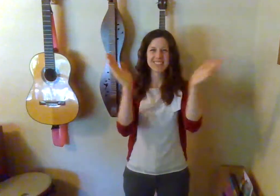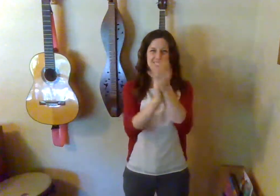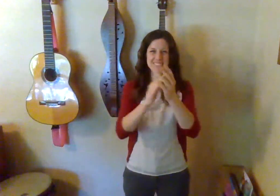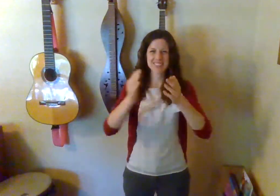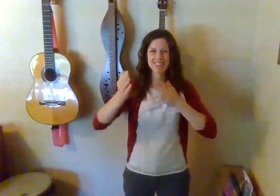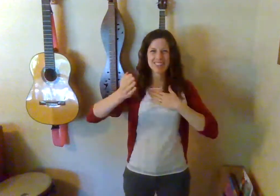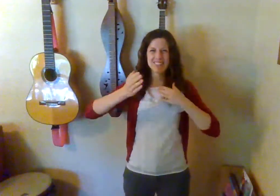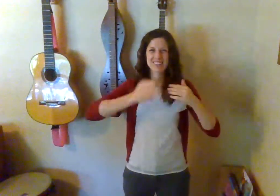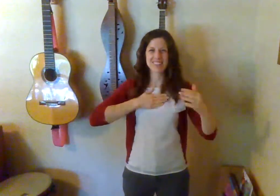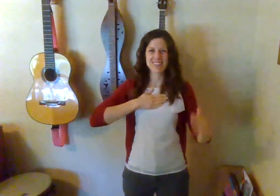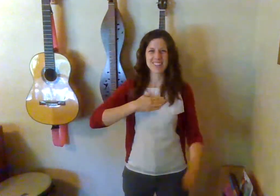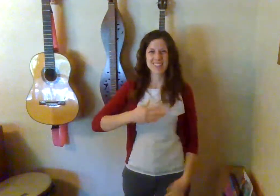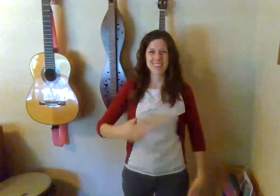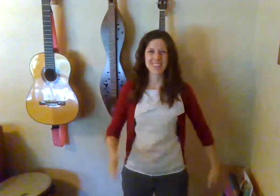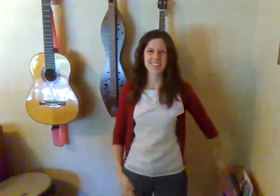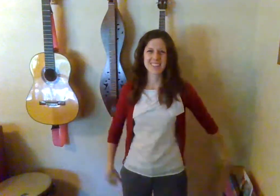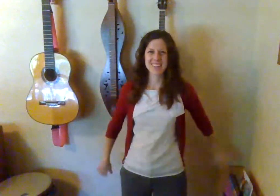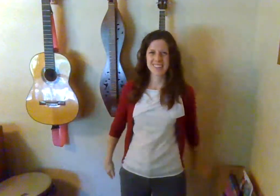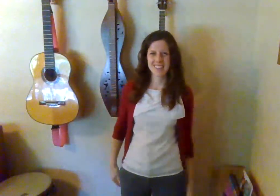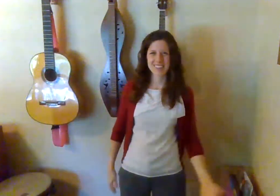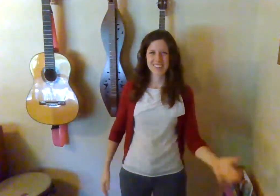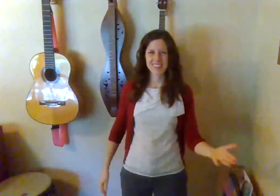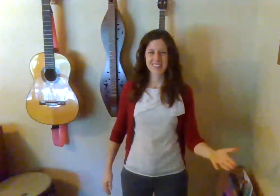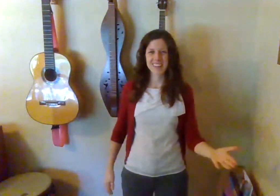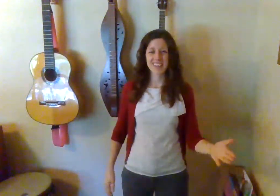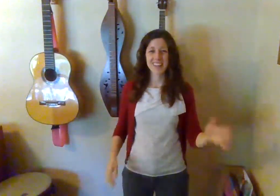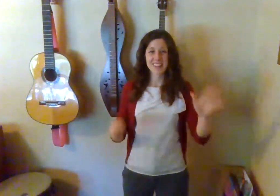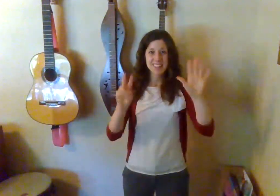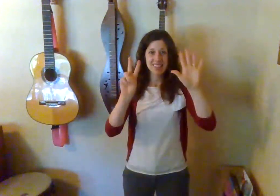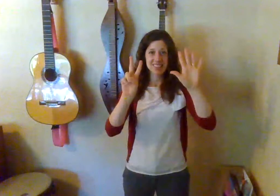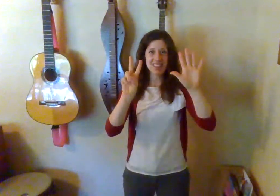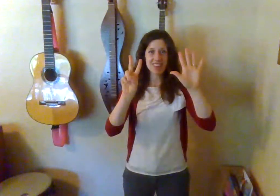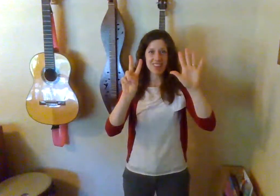seven,